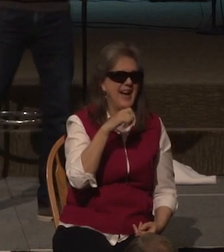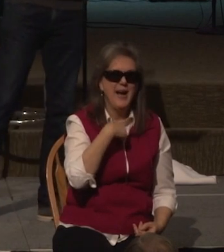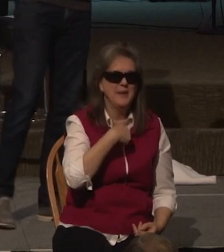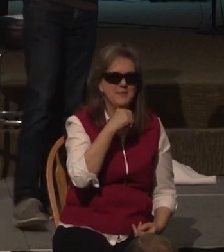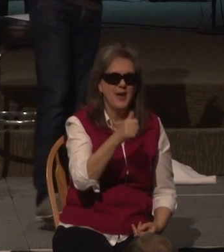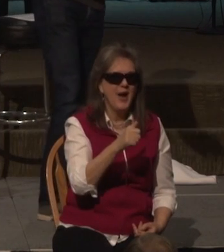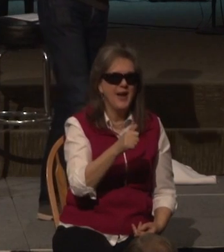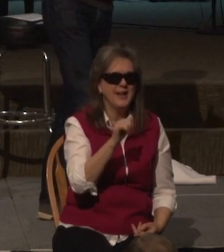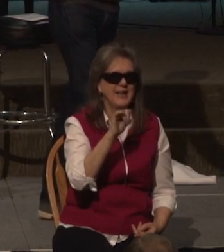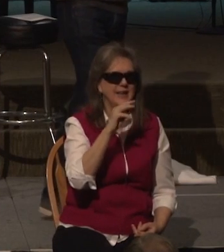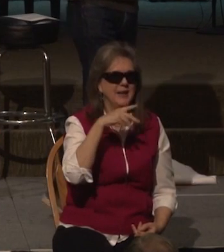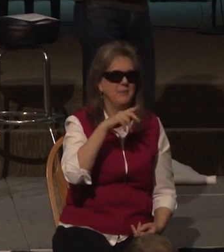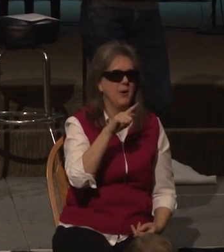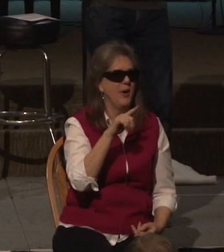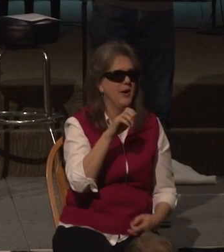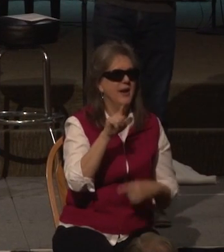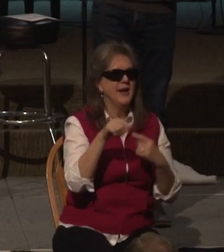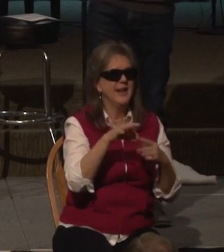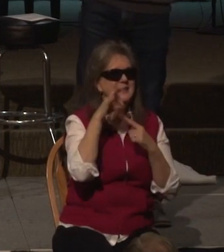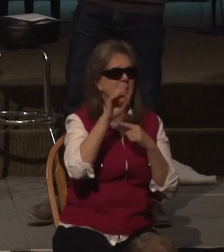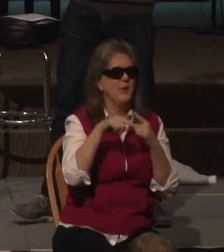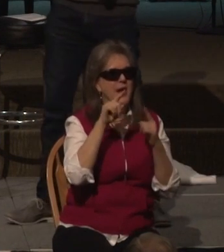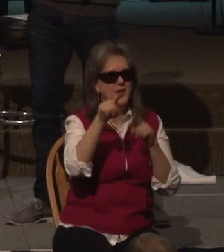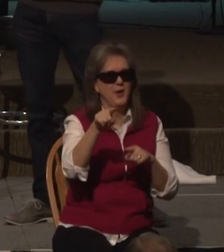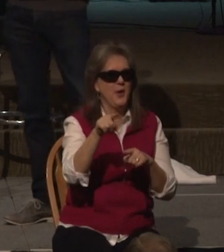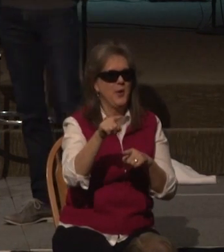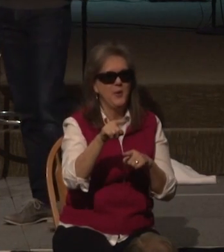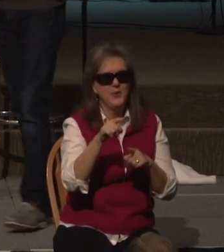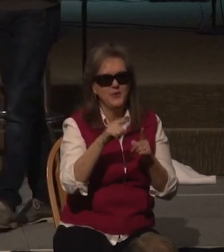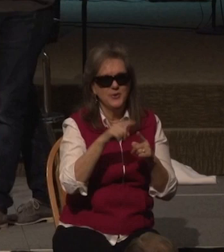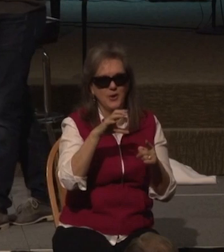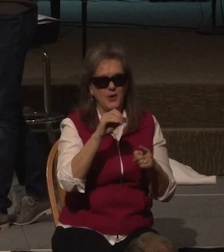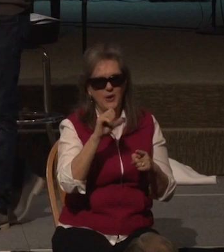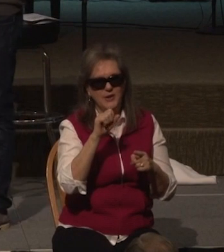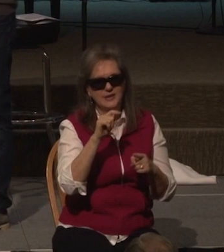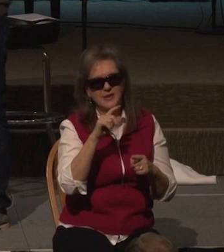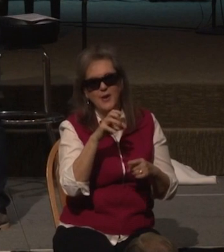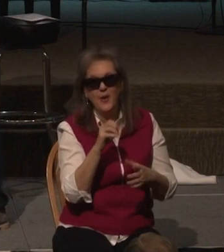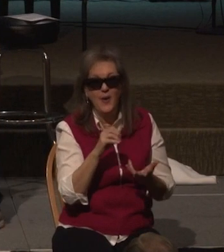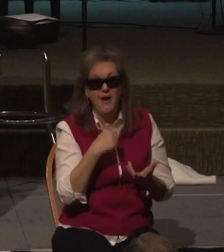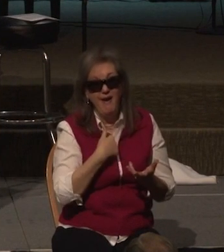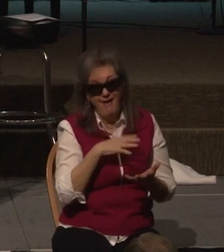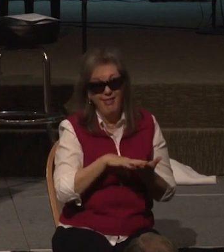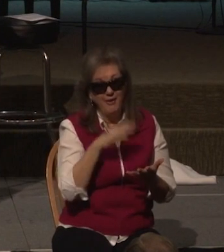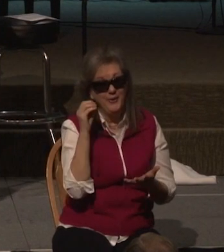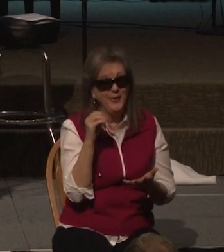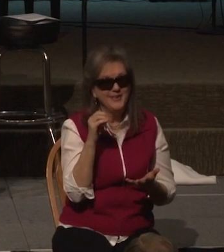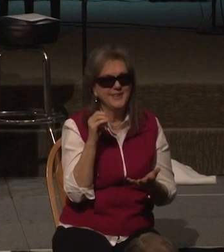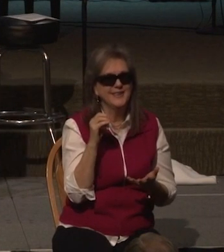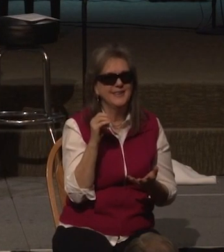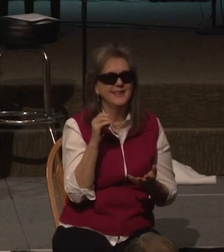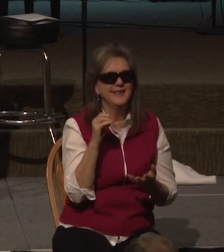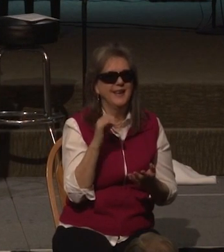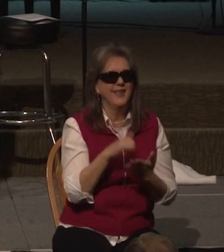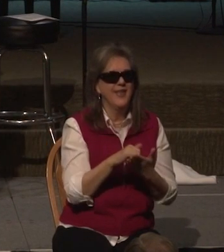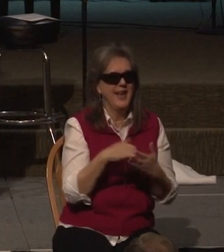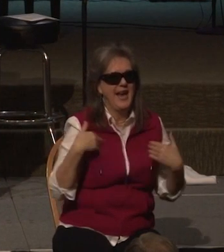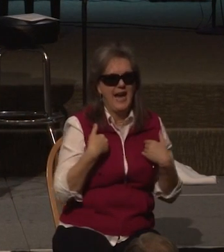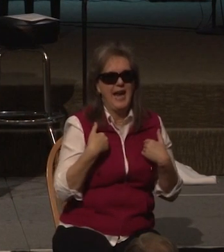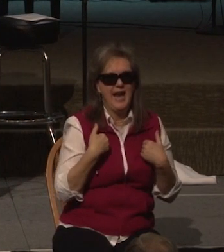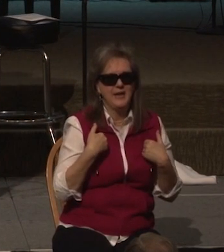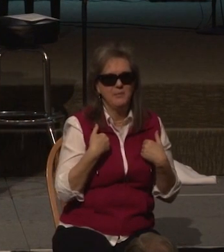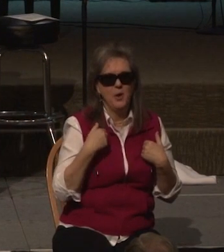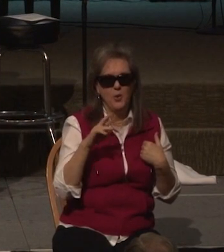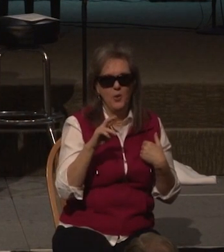an impulse buyer except when I go to Costco. They get me every time. I even learned that Animal Rescue